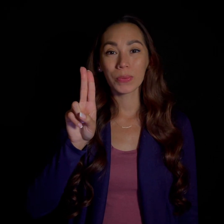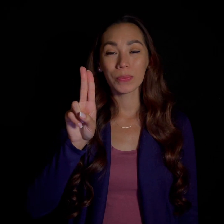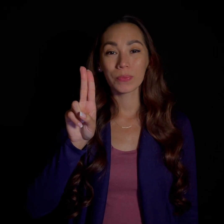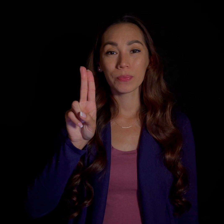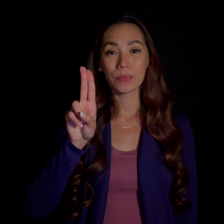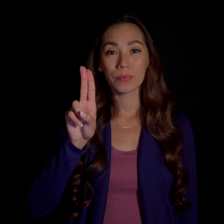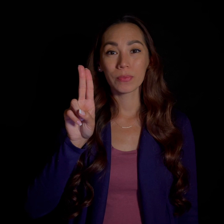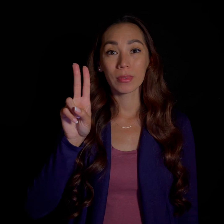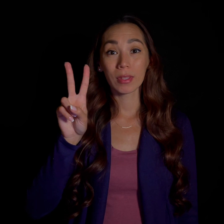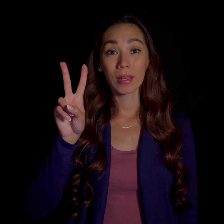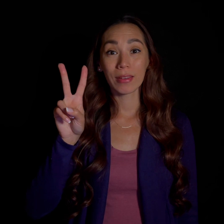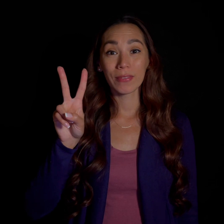U,